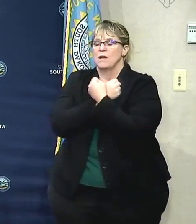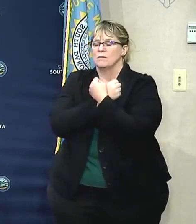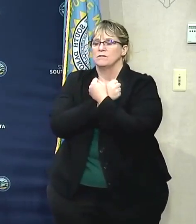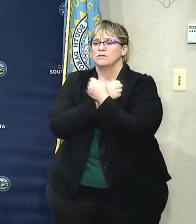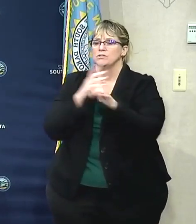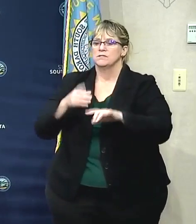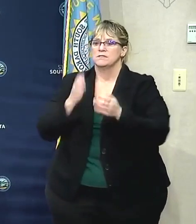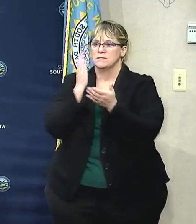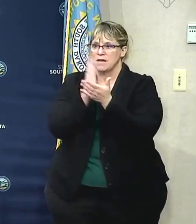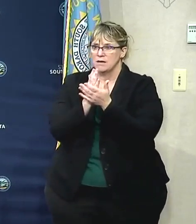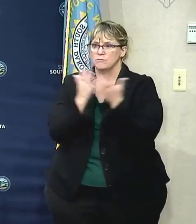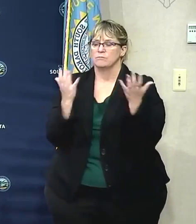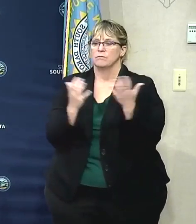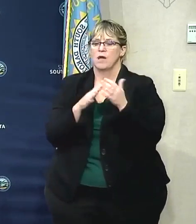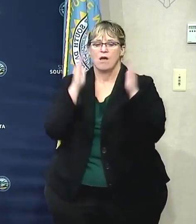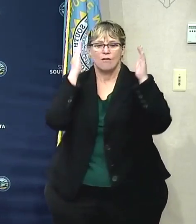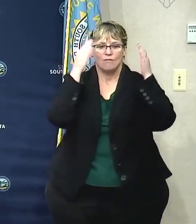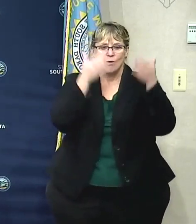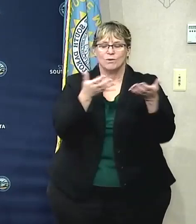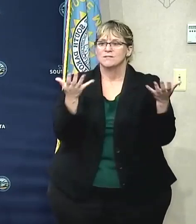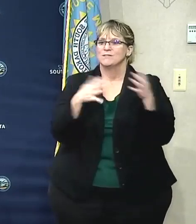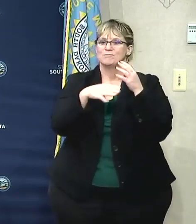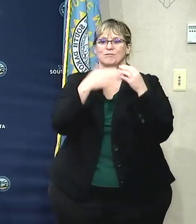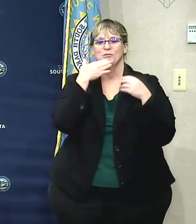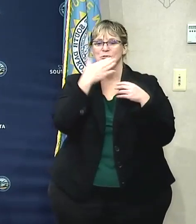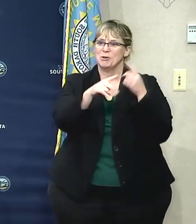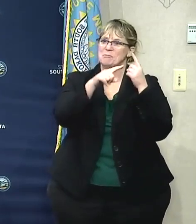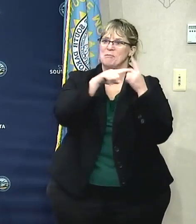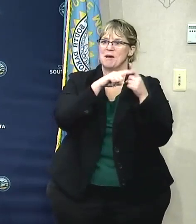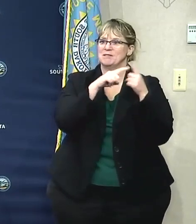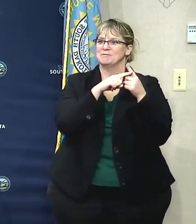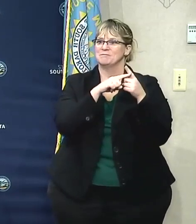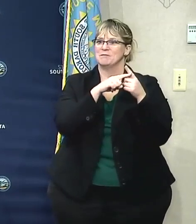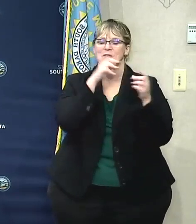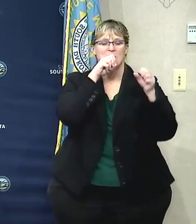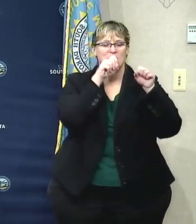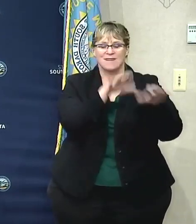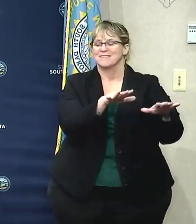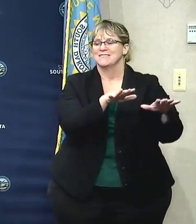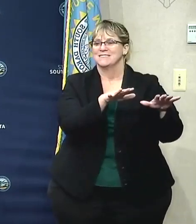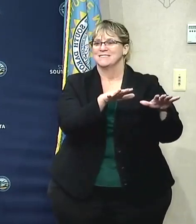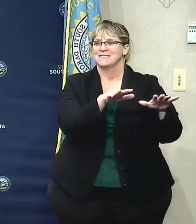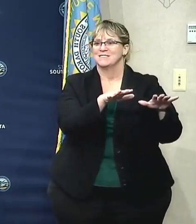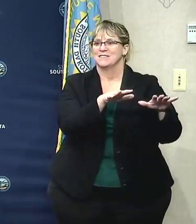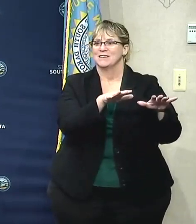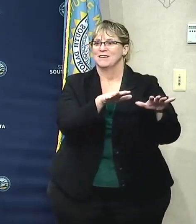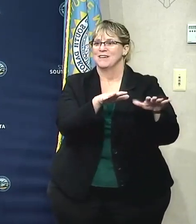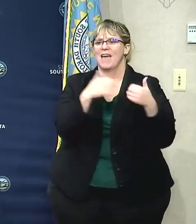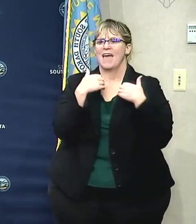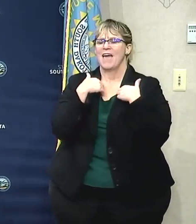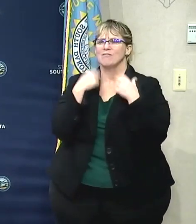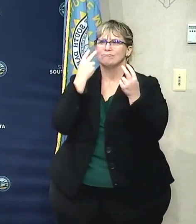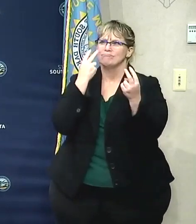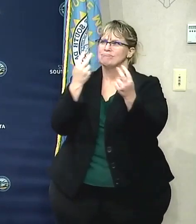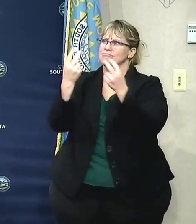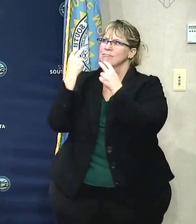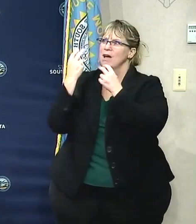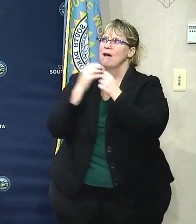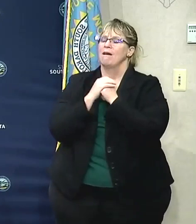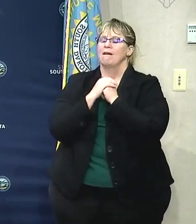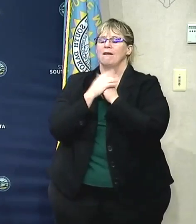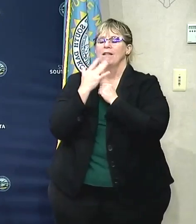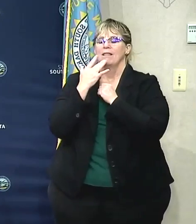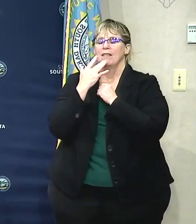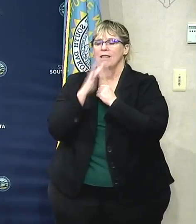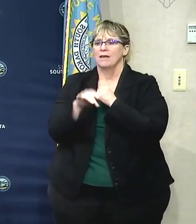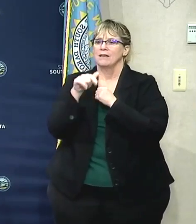break. Focus on the good things that you have in your life, the blessings. Reflect with gratitude and how